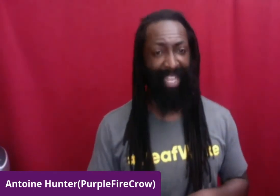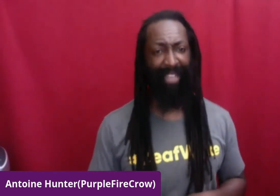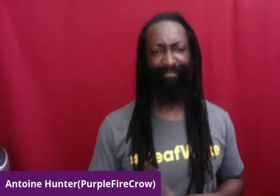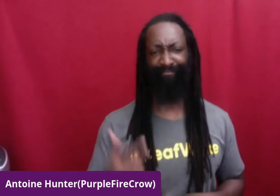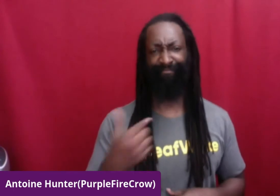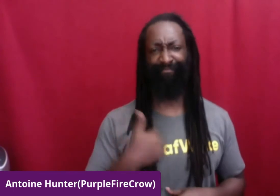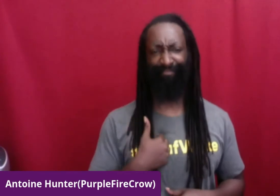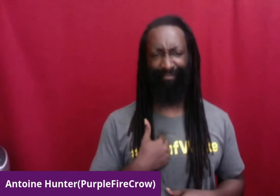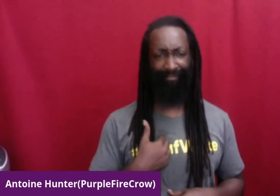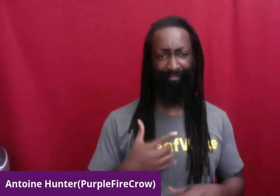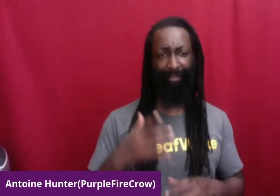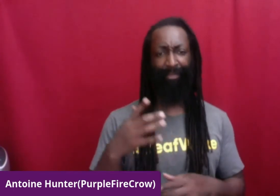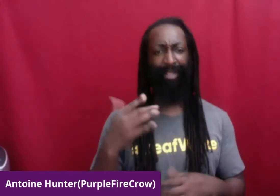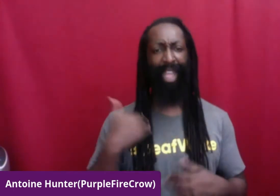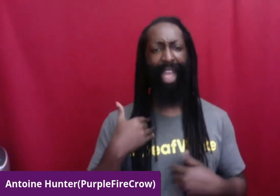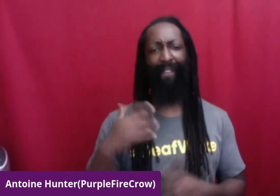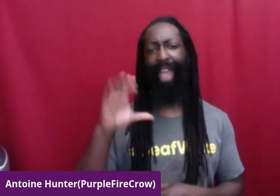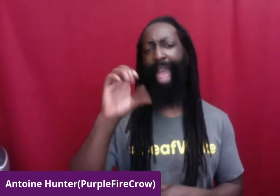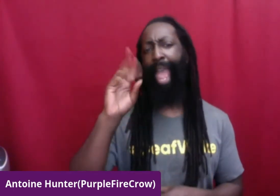My visual description.